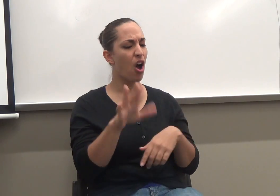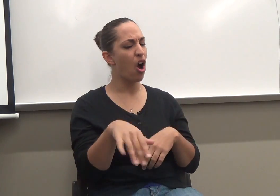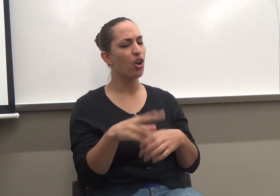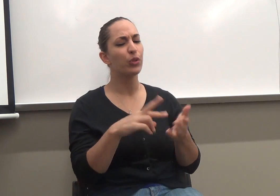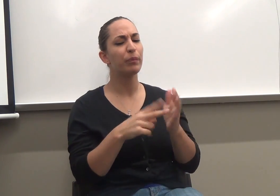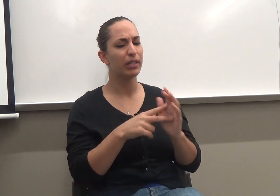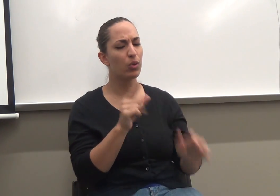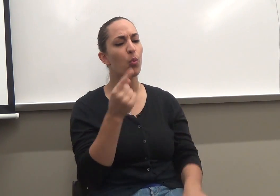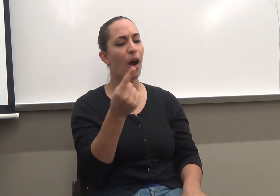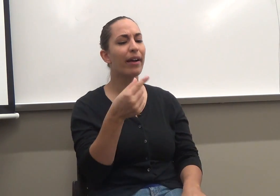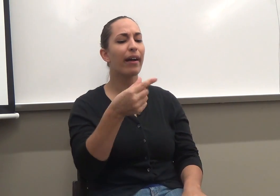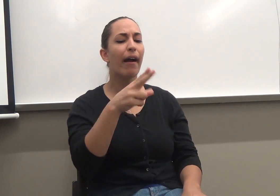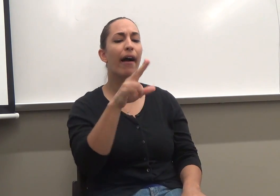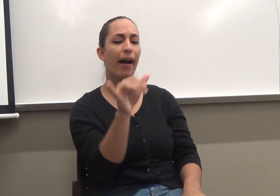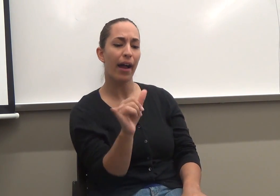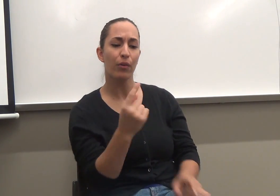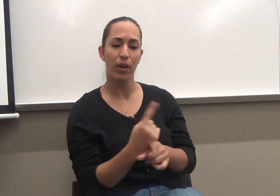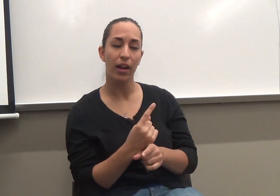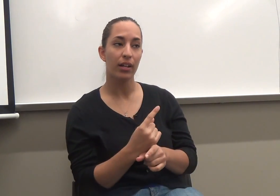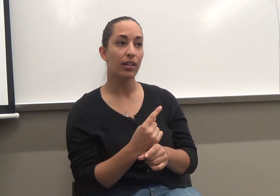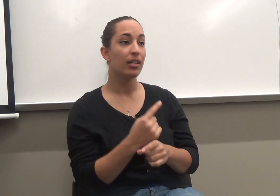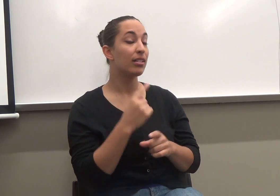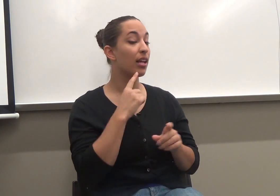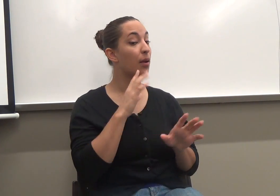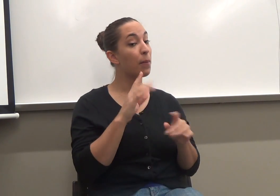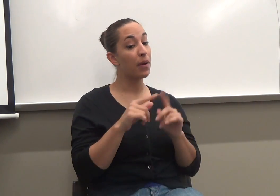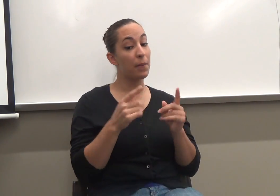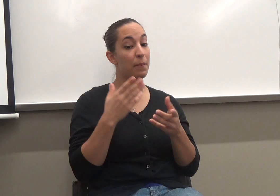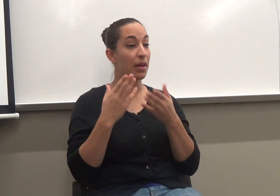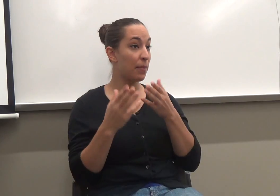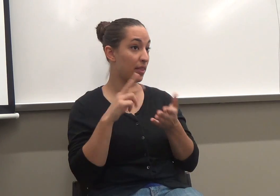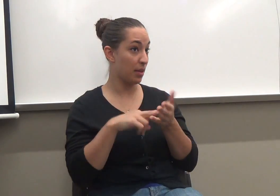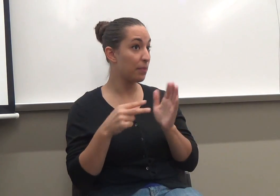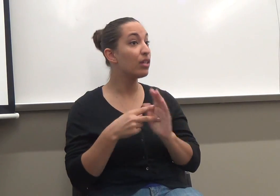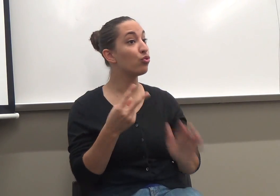multiple. let's look up some of these words.